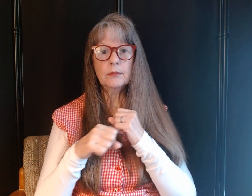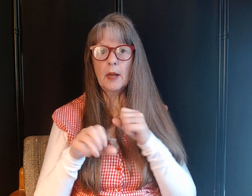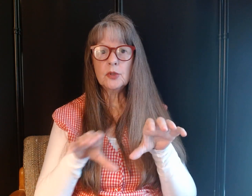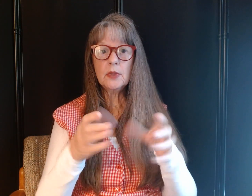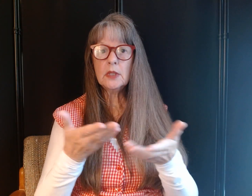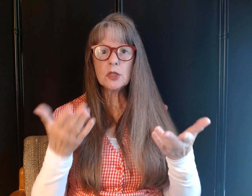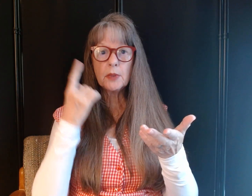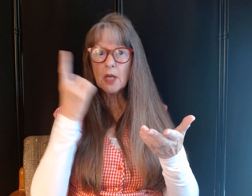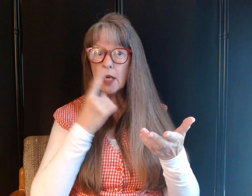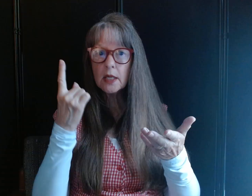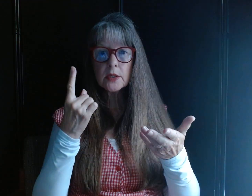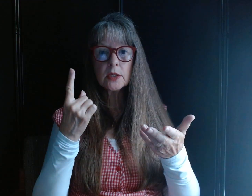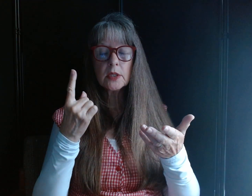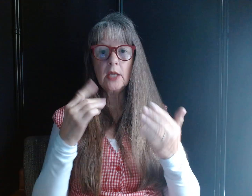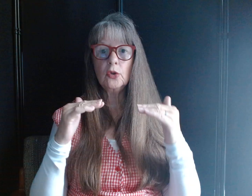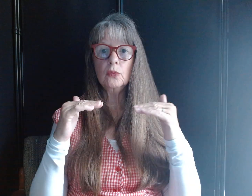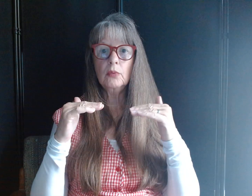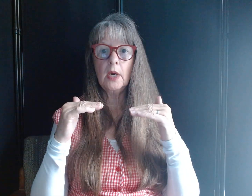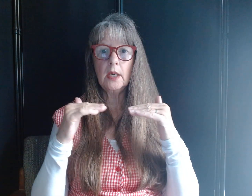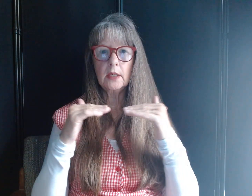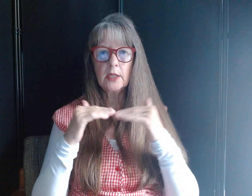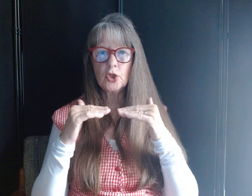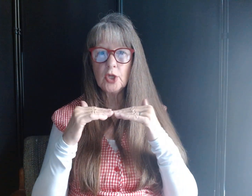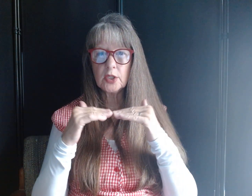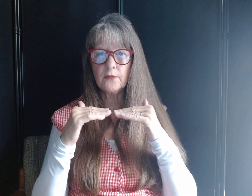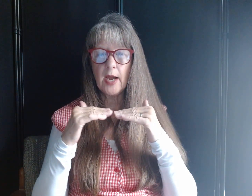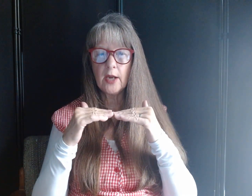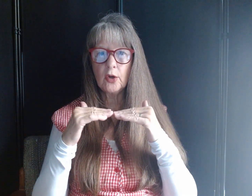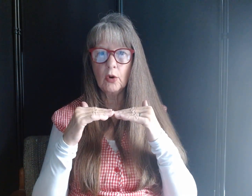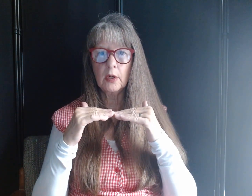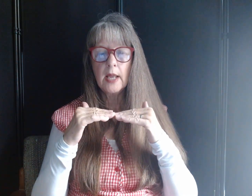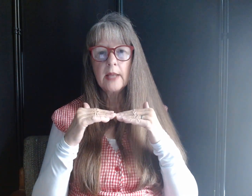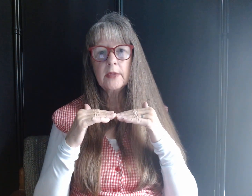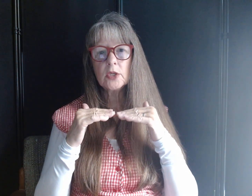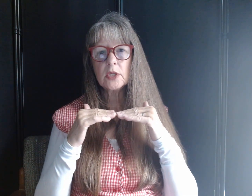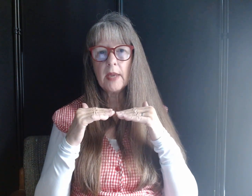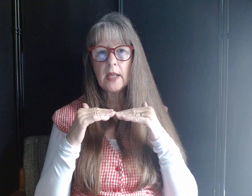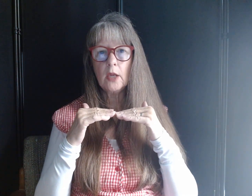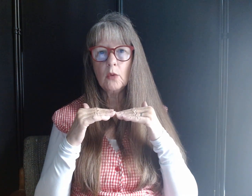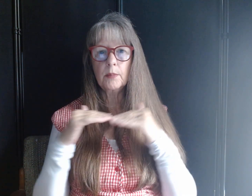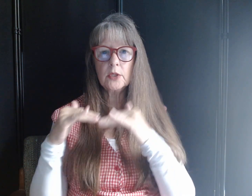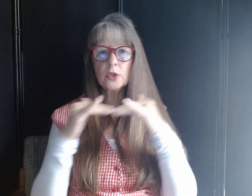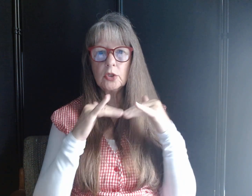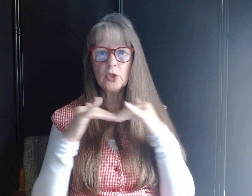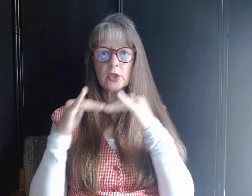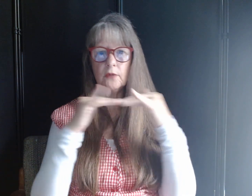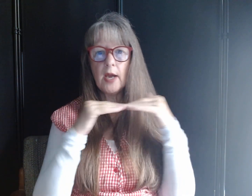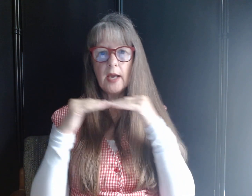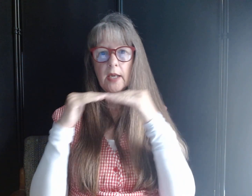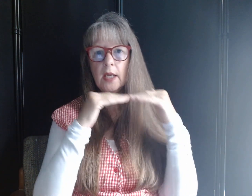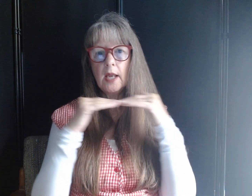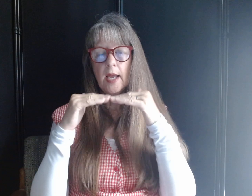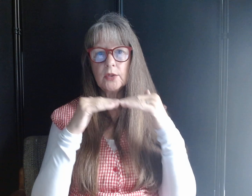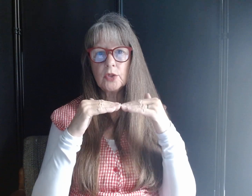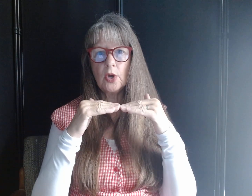I'm doing this because, and you can justify, or this is to make equal, but this is to justify. And